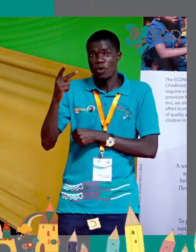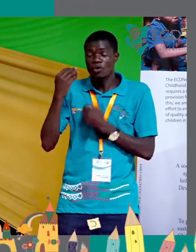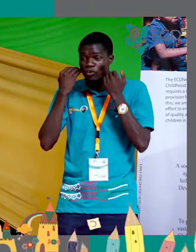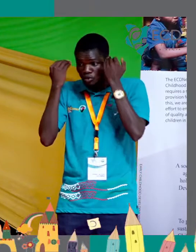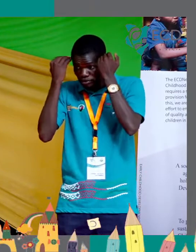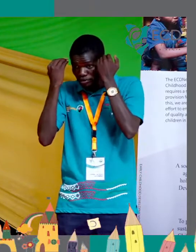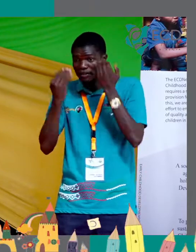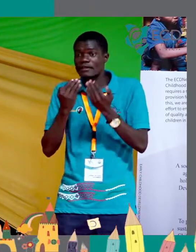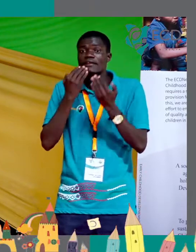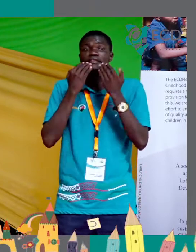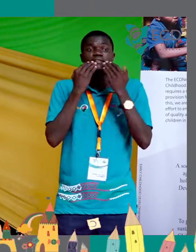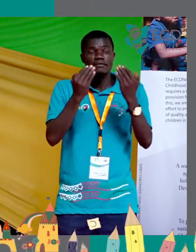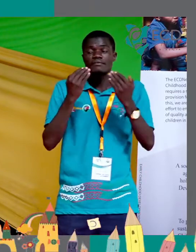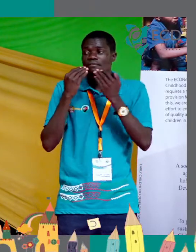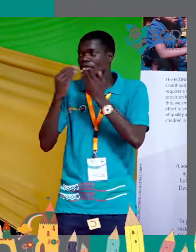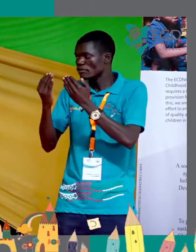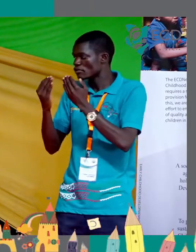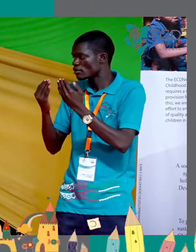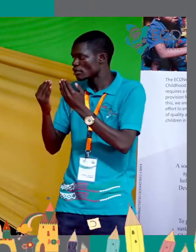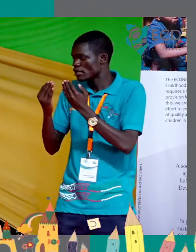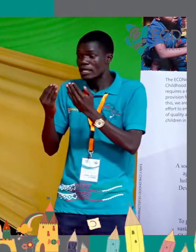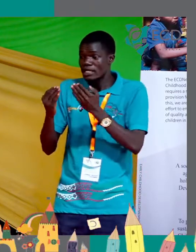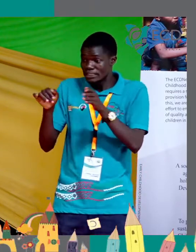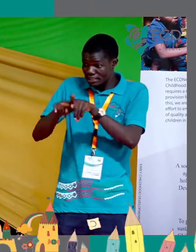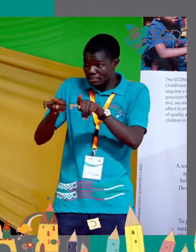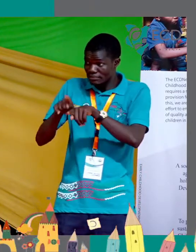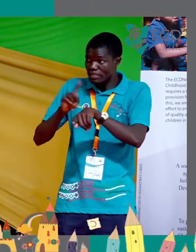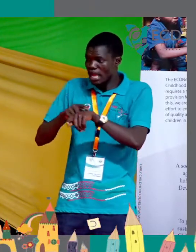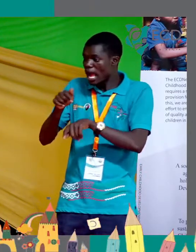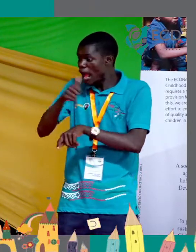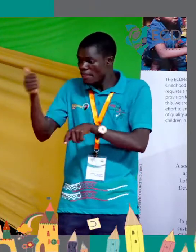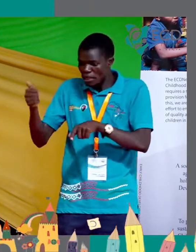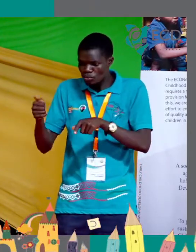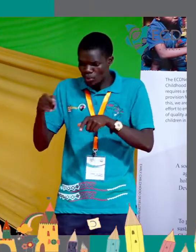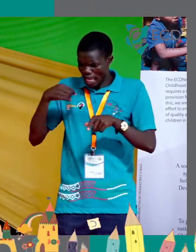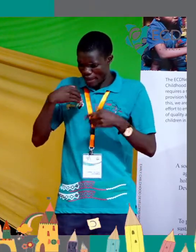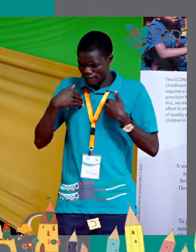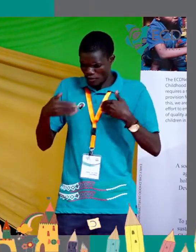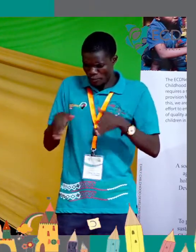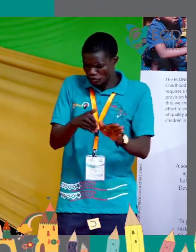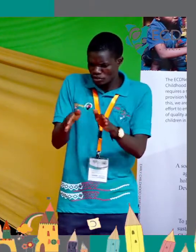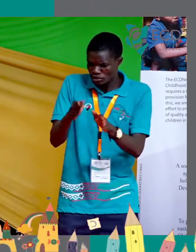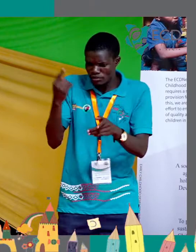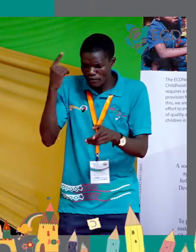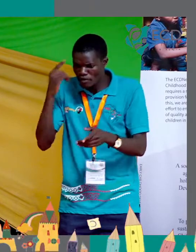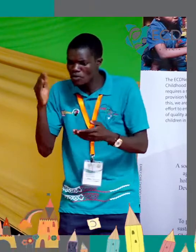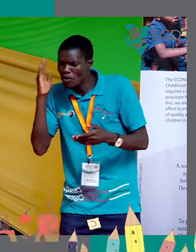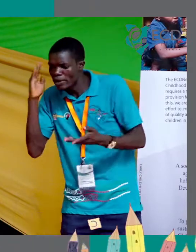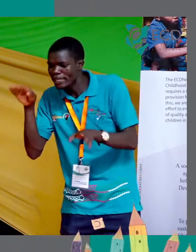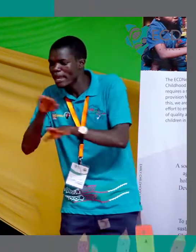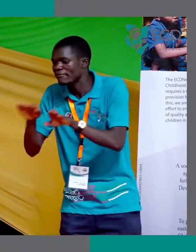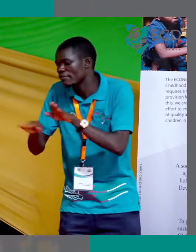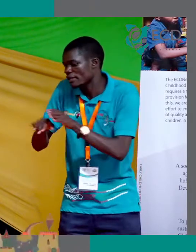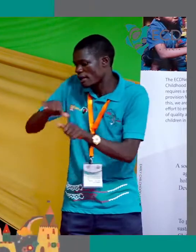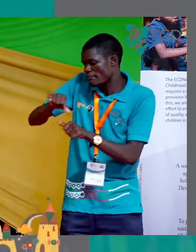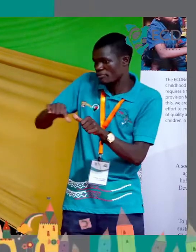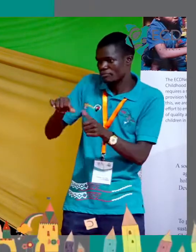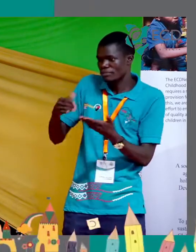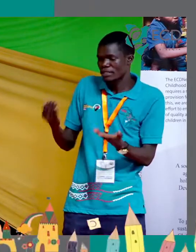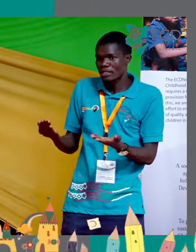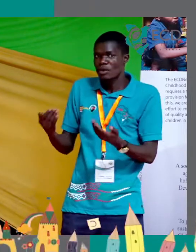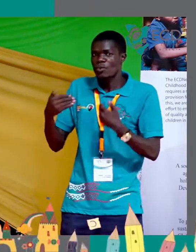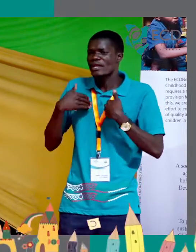you very much to all our stakeholders. And then this gives also others an opportunity for collaboration and partnership. We have